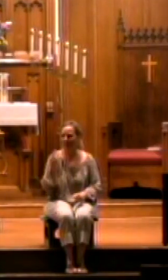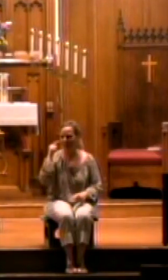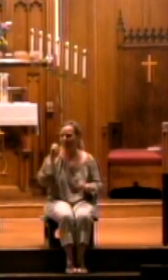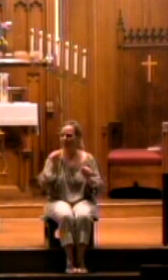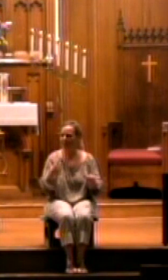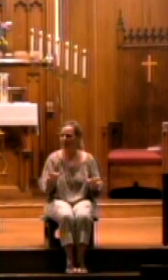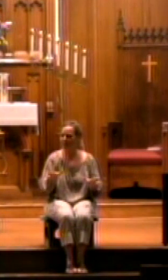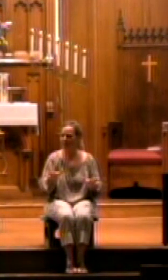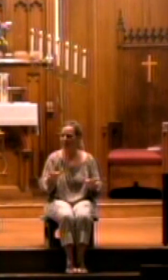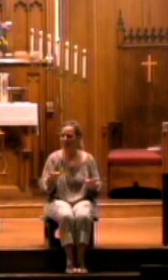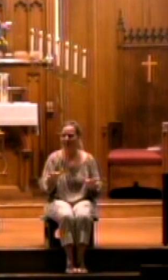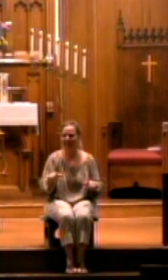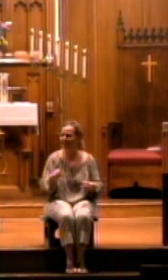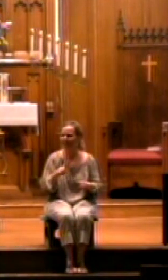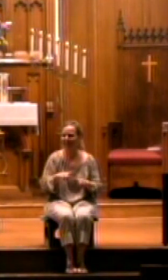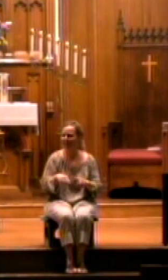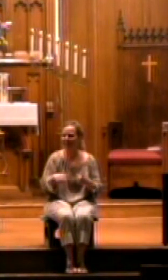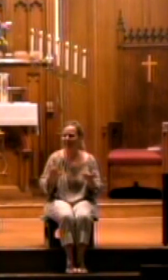So you.